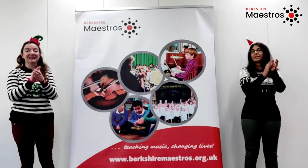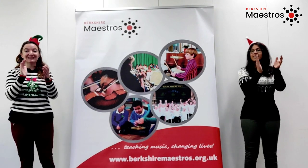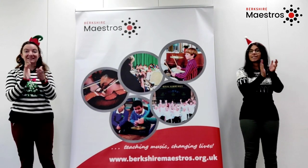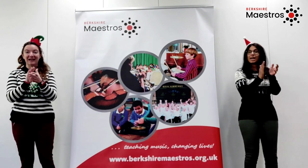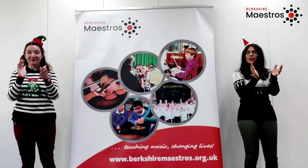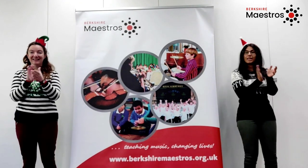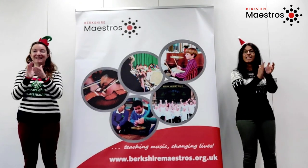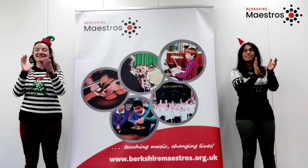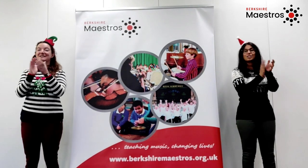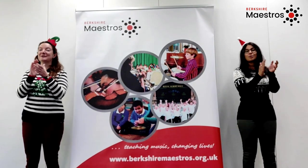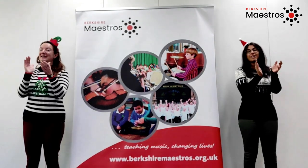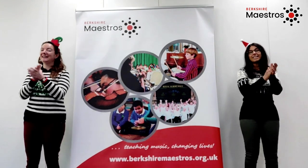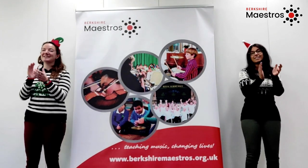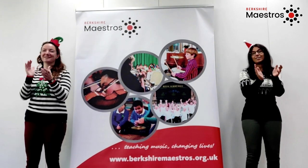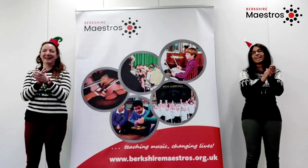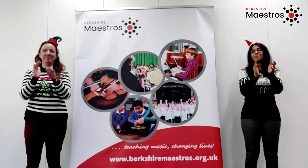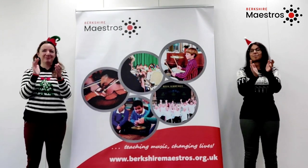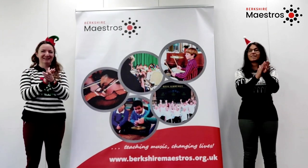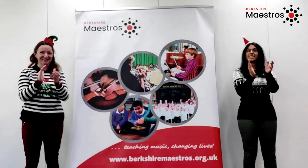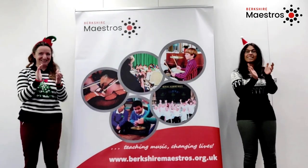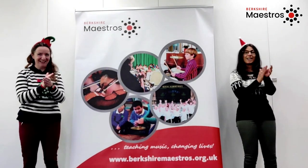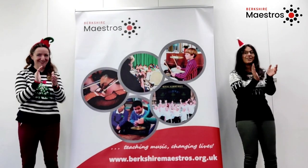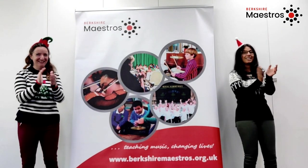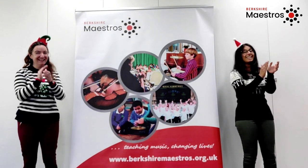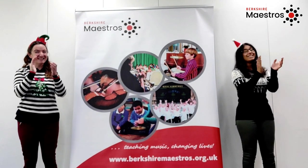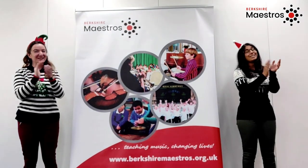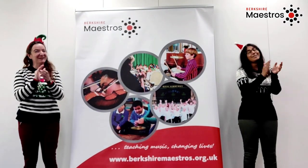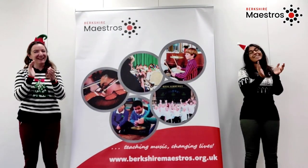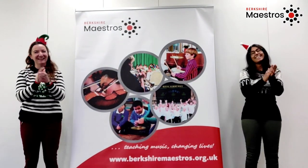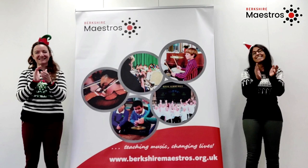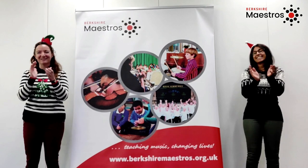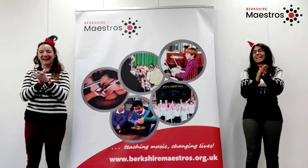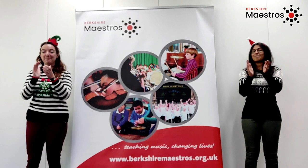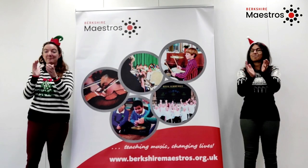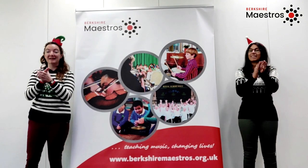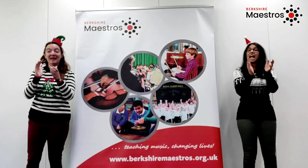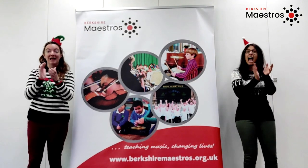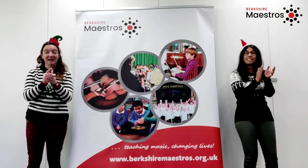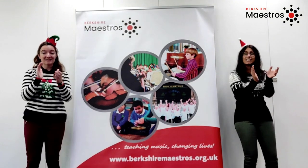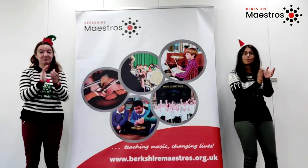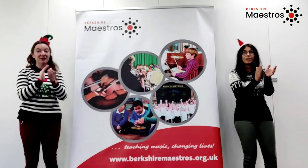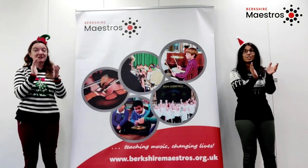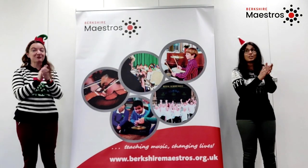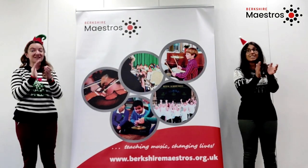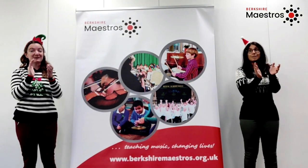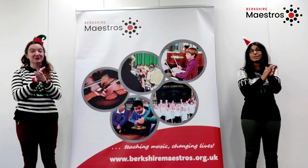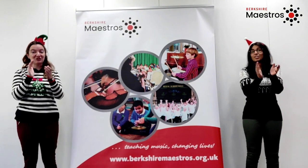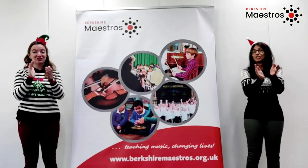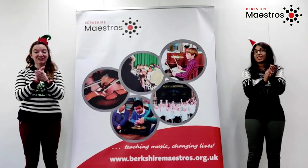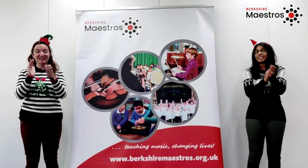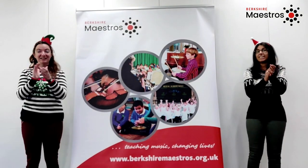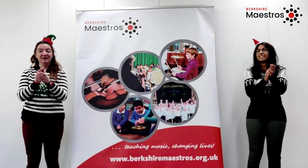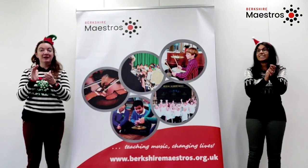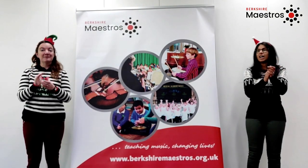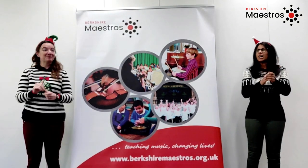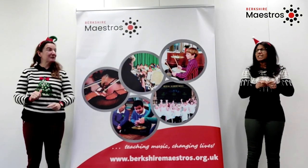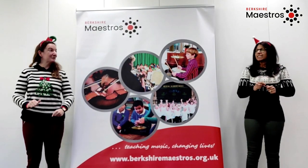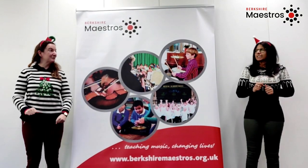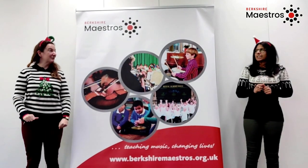clapping now. Let's do a little clapping now. Let's do a little clapping and spread Christmas cheer.